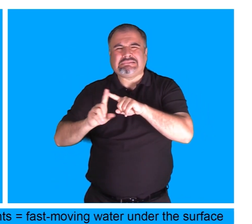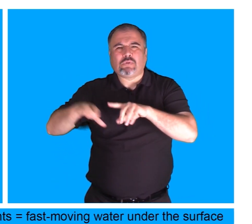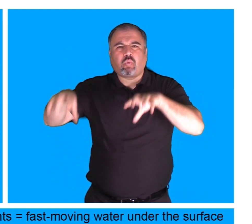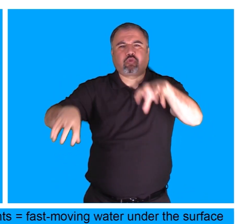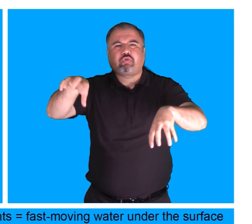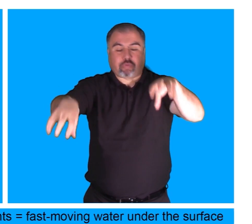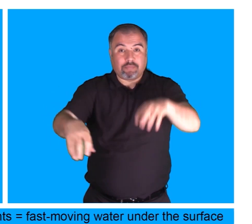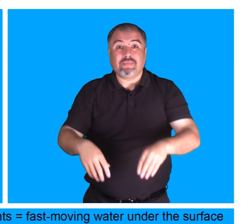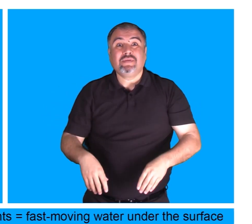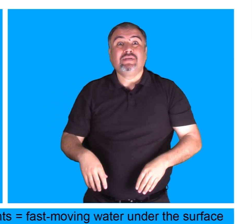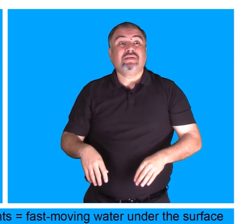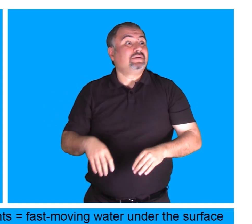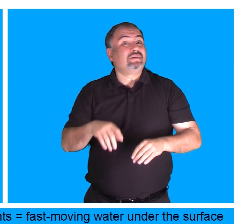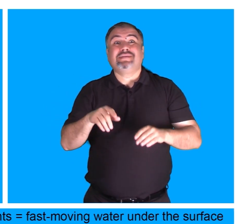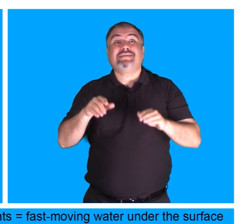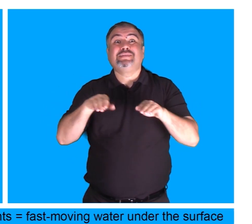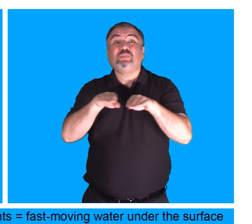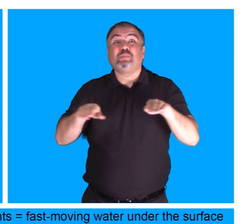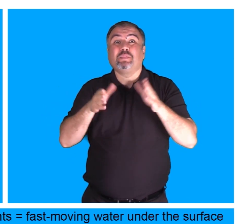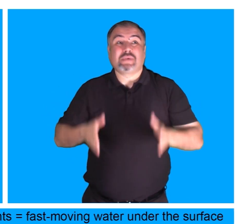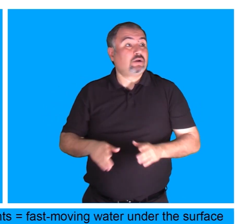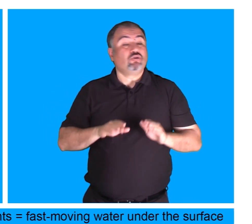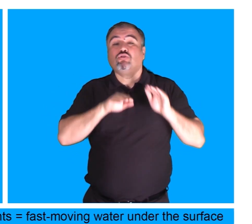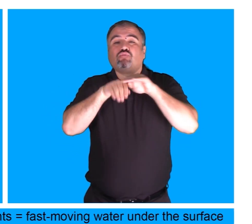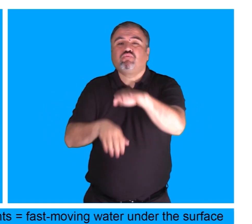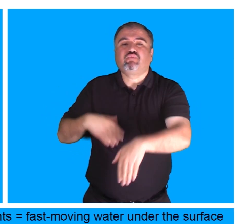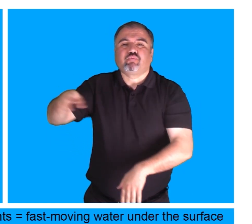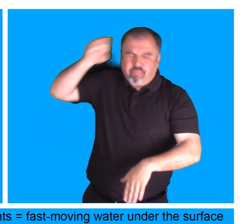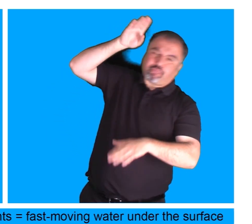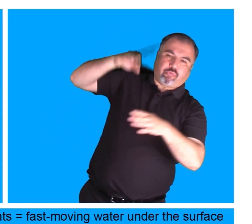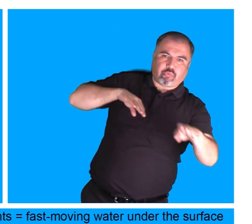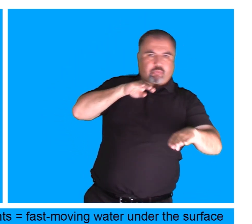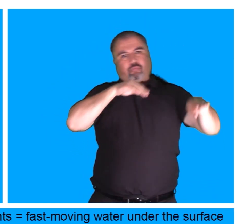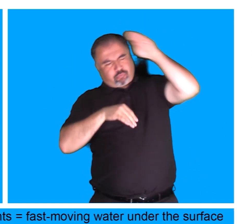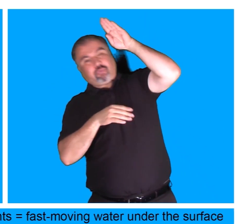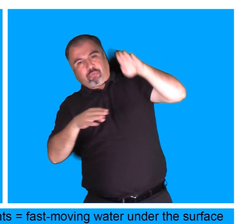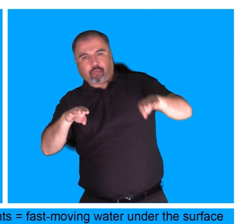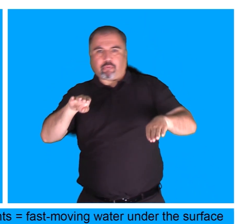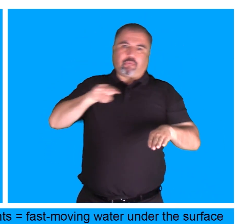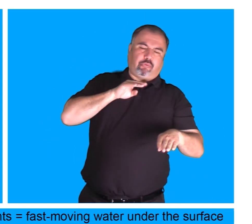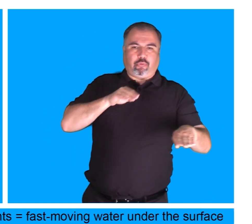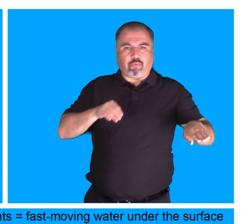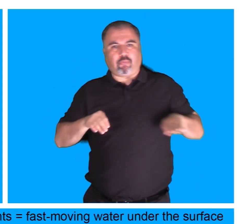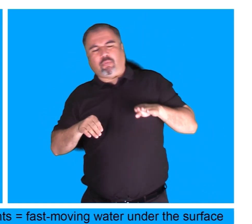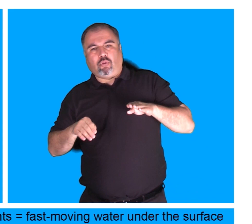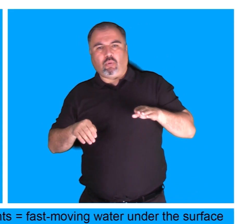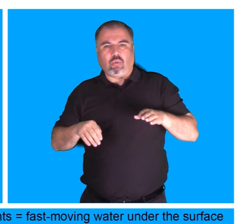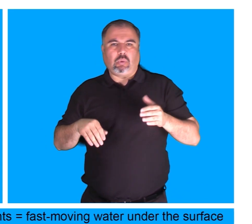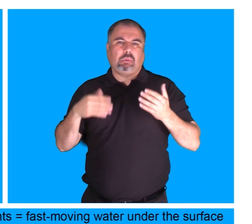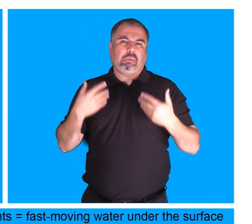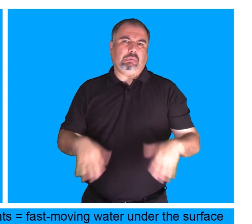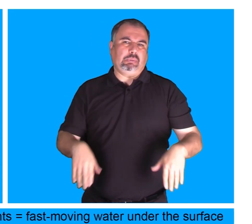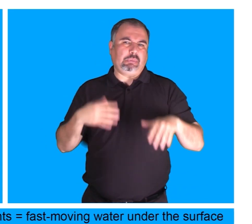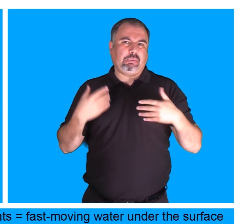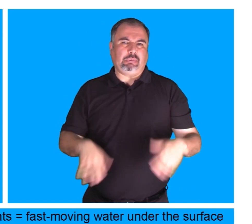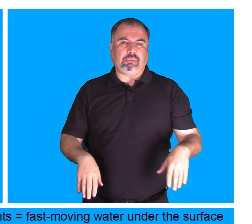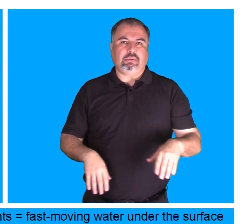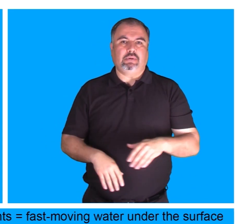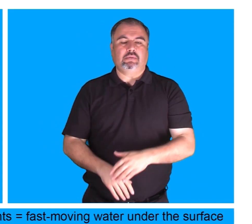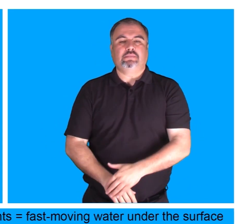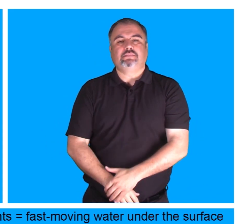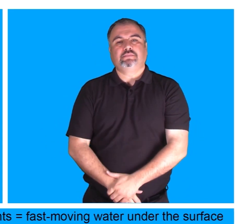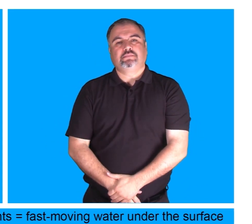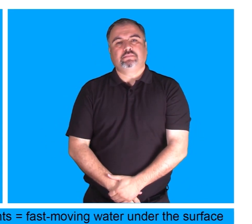And last, it warns about floating objects that could bang into you as you're swimming along.